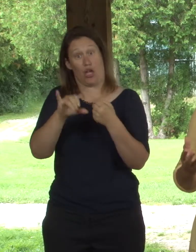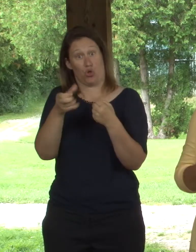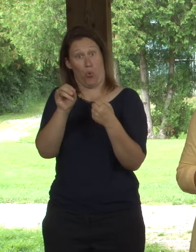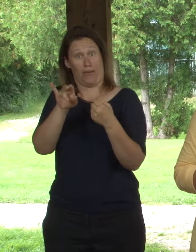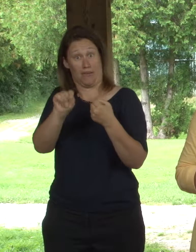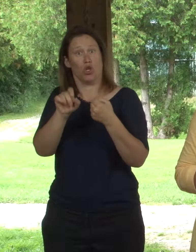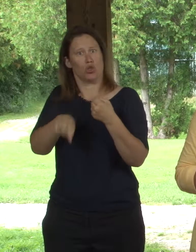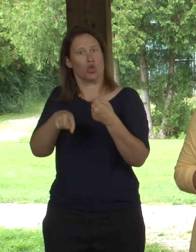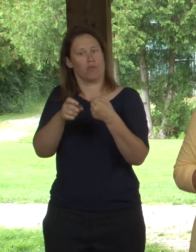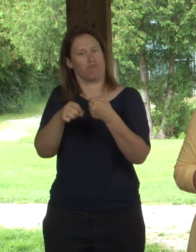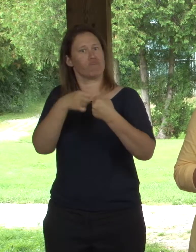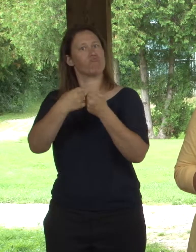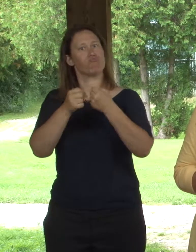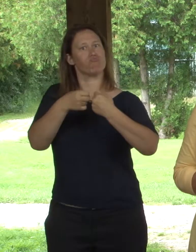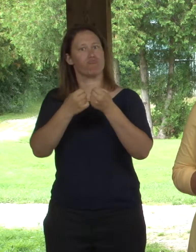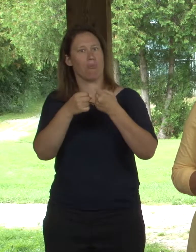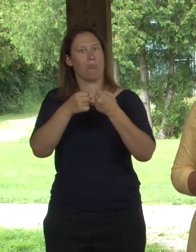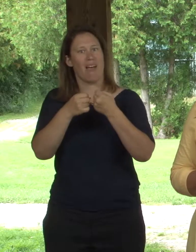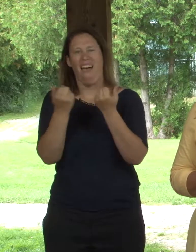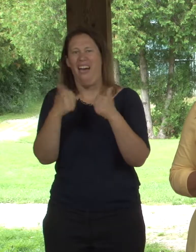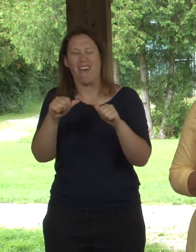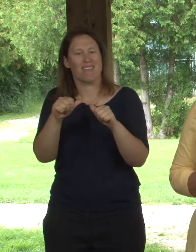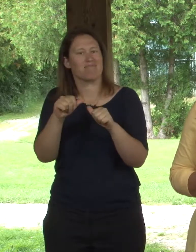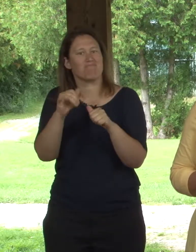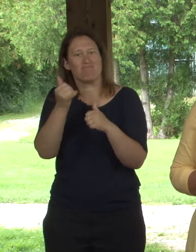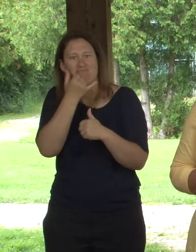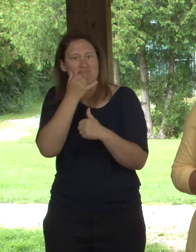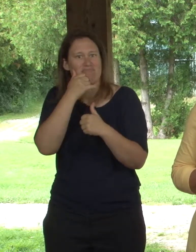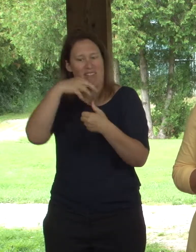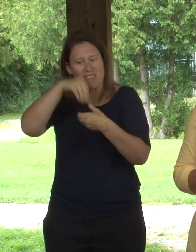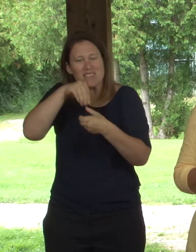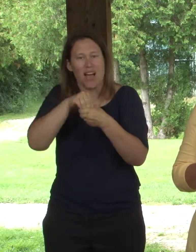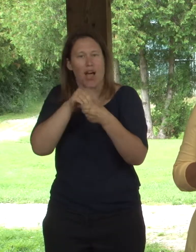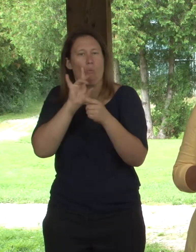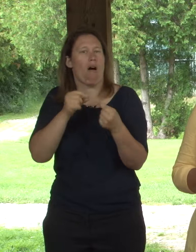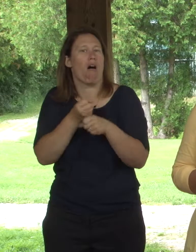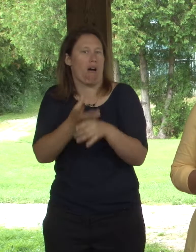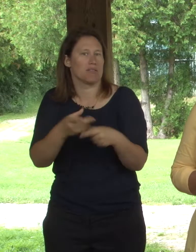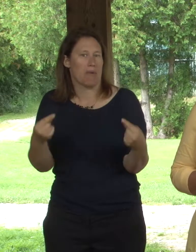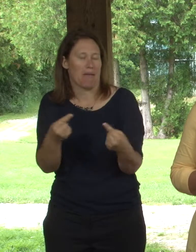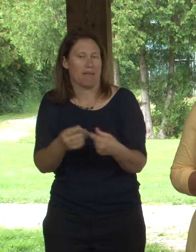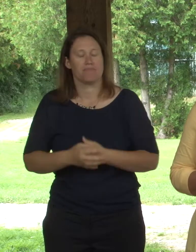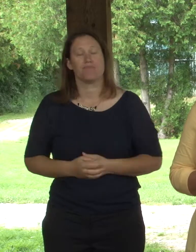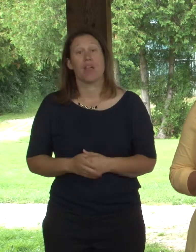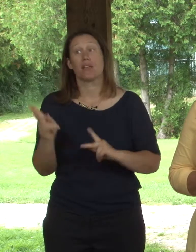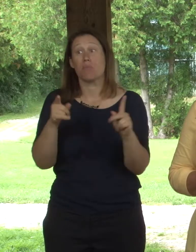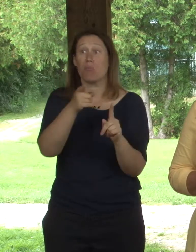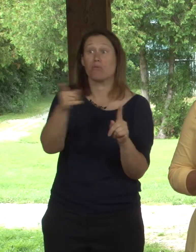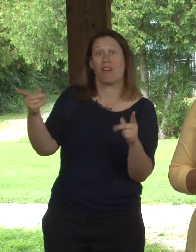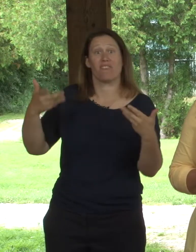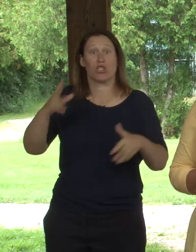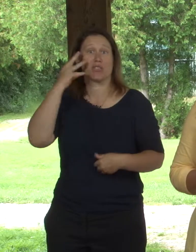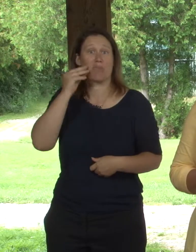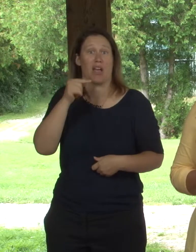cause pain. Individuals that may have experienced gout will truly be able to share the pain that they had